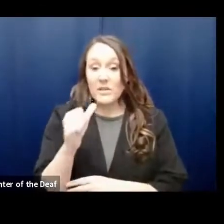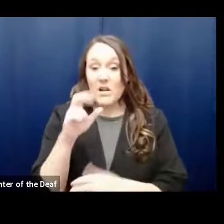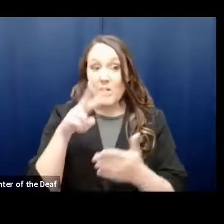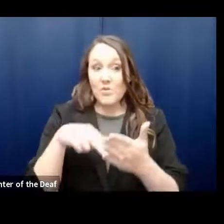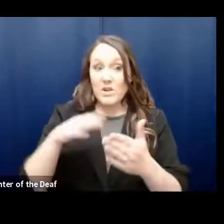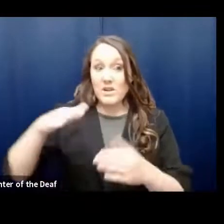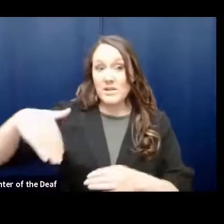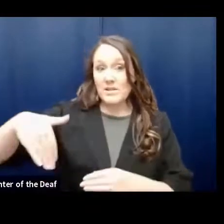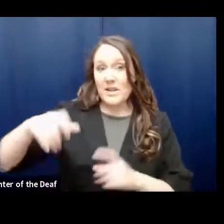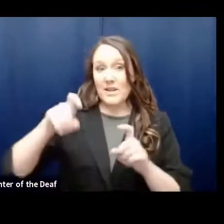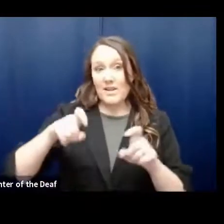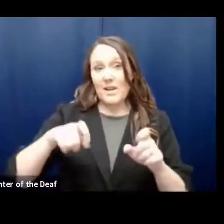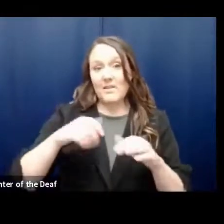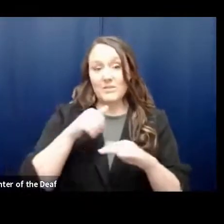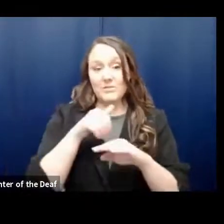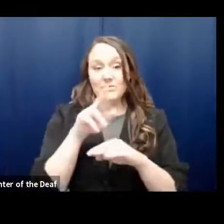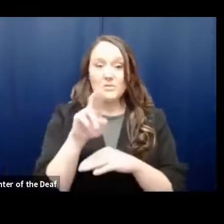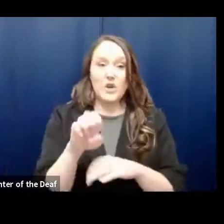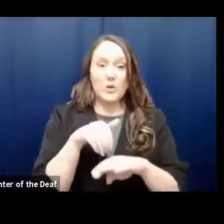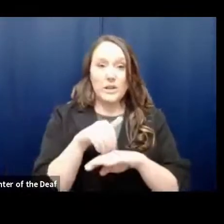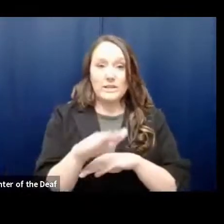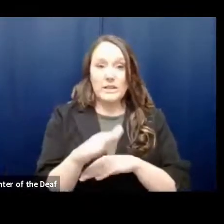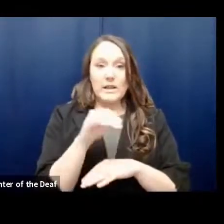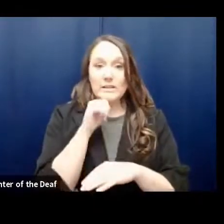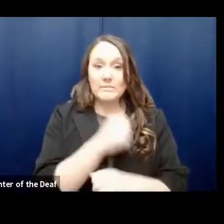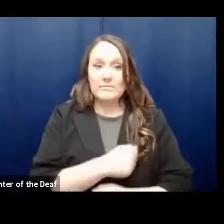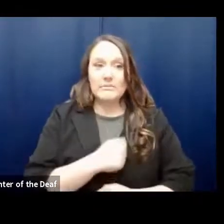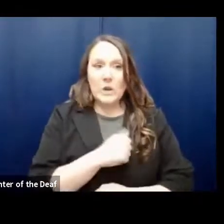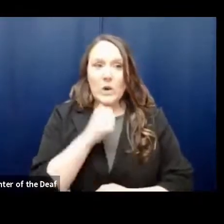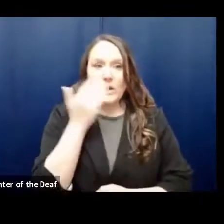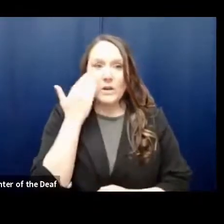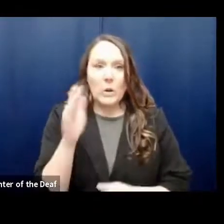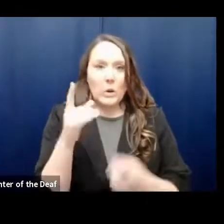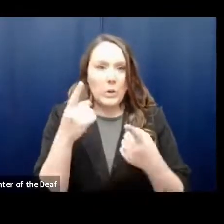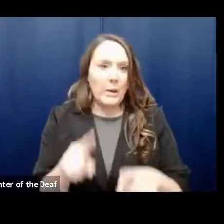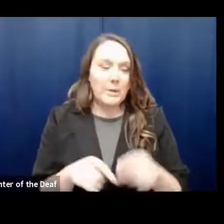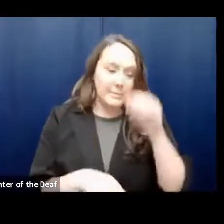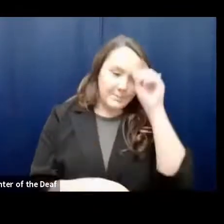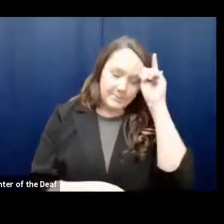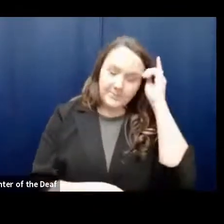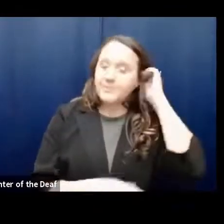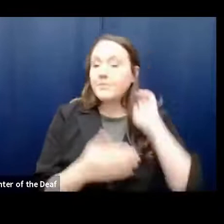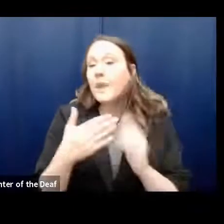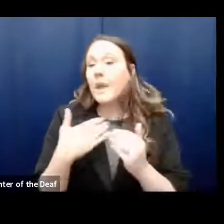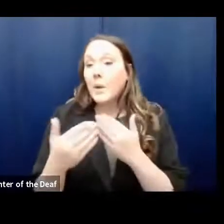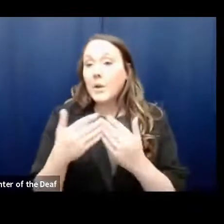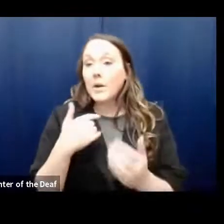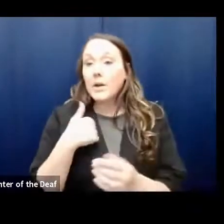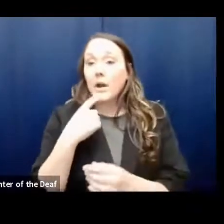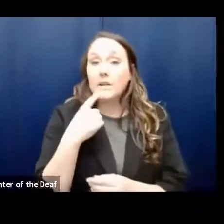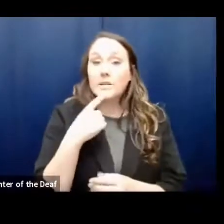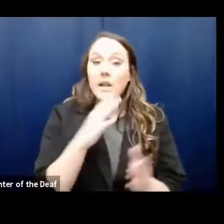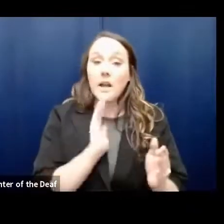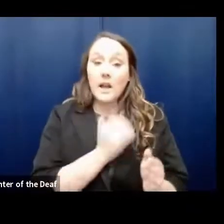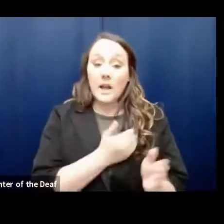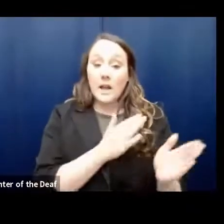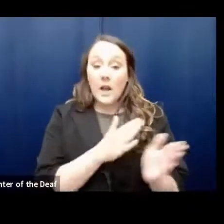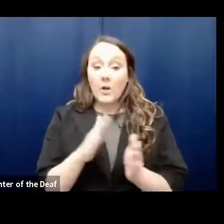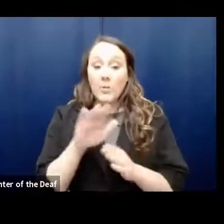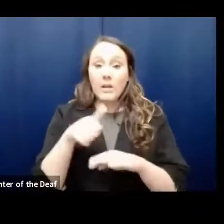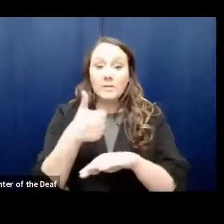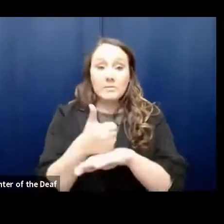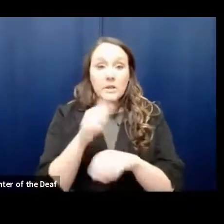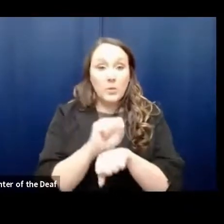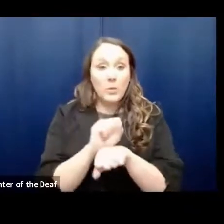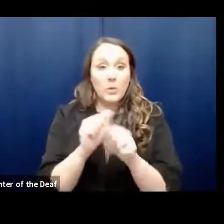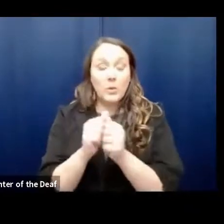go ahead and resubmit those. We apologize. Not really sure what happened there. So anyway, I was saying our plans are always in place to work with our partners to